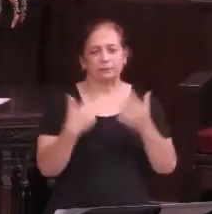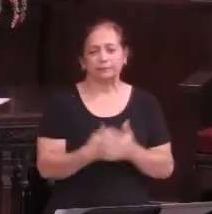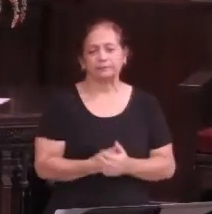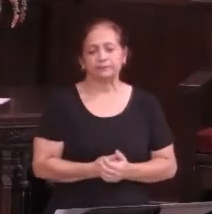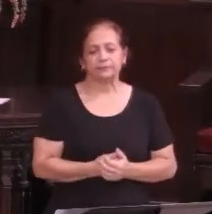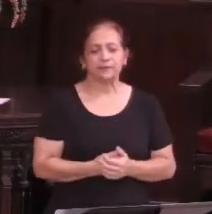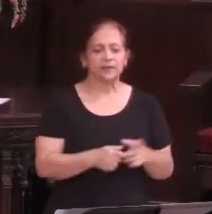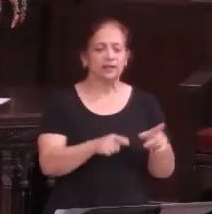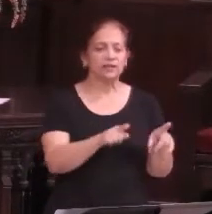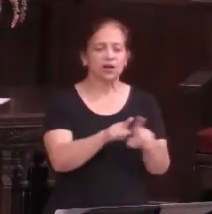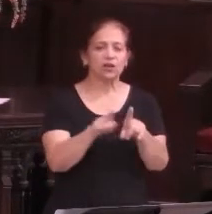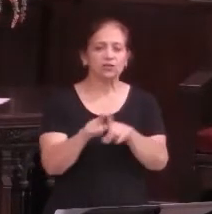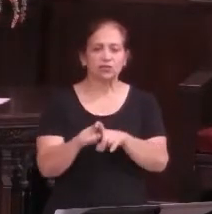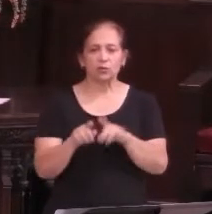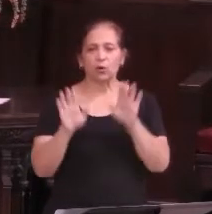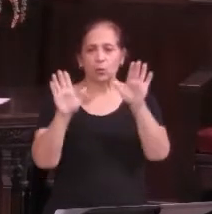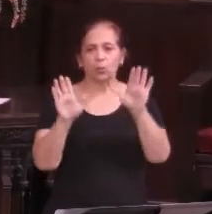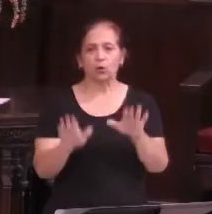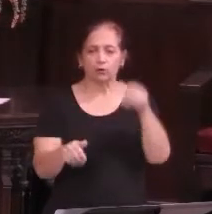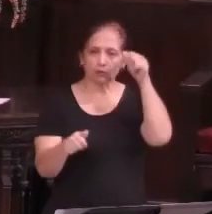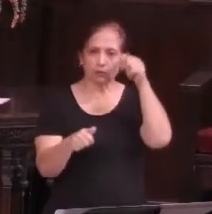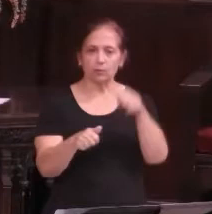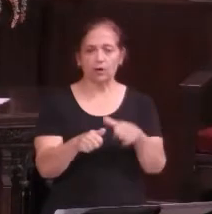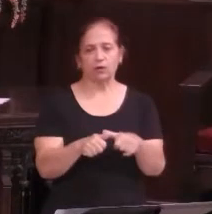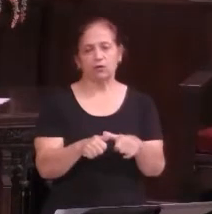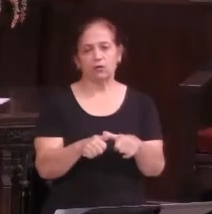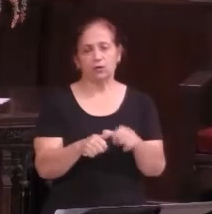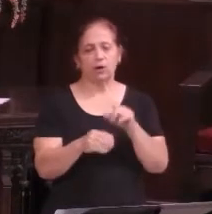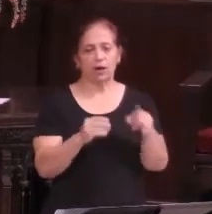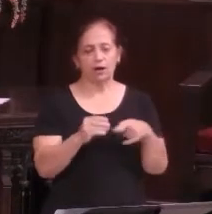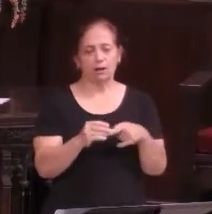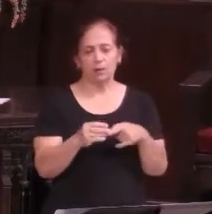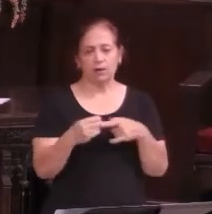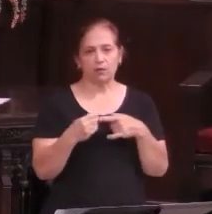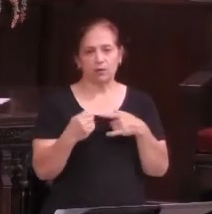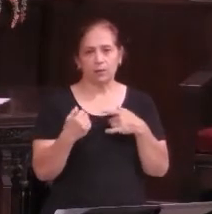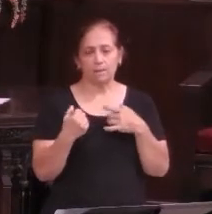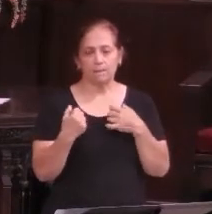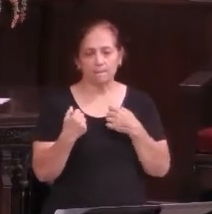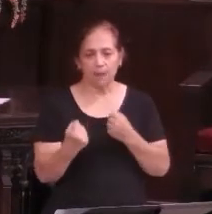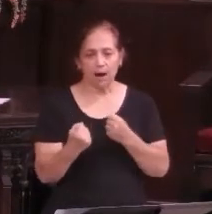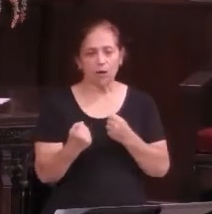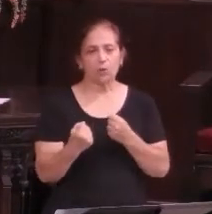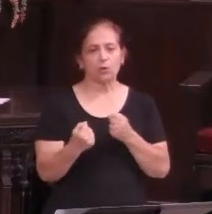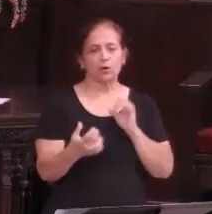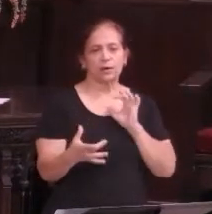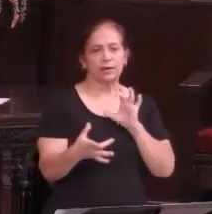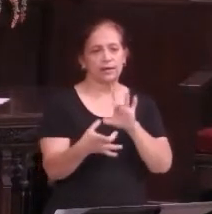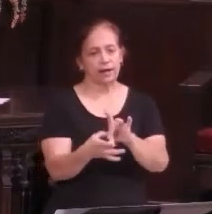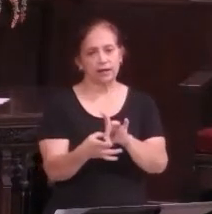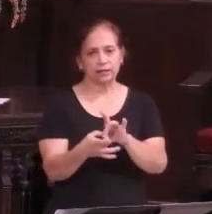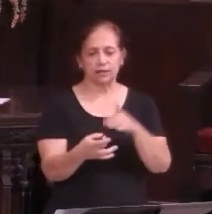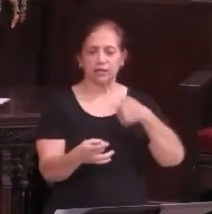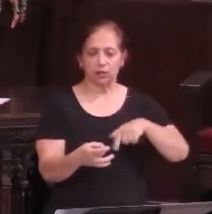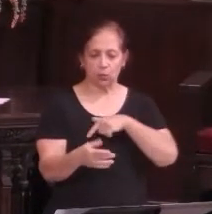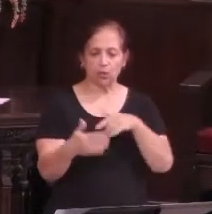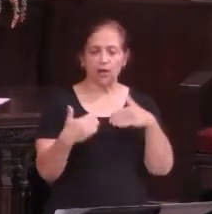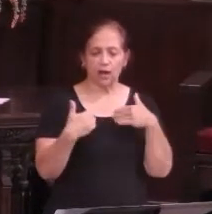It's also a wonderful reminder about the power, the connection that we